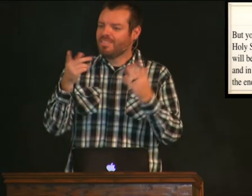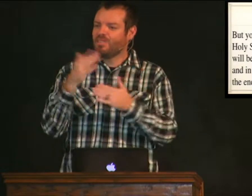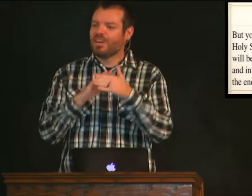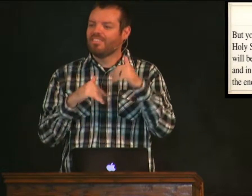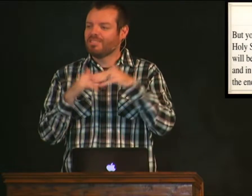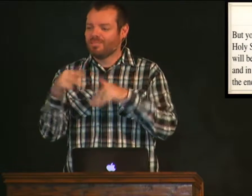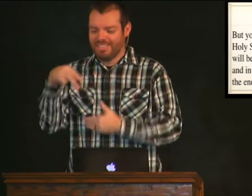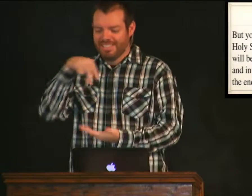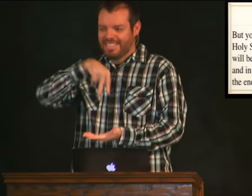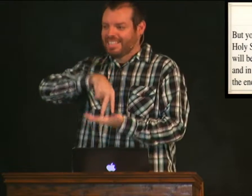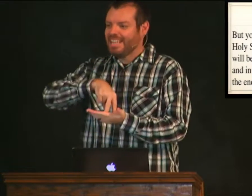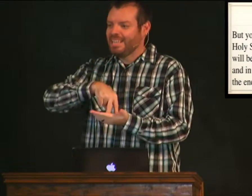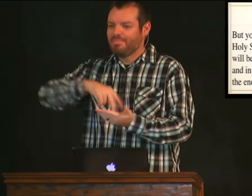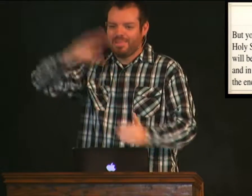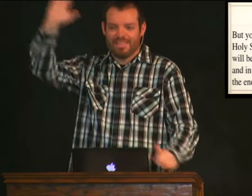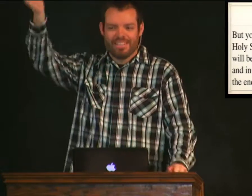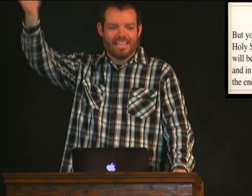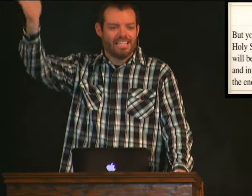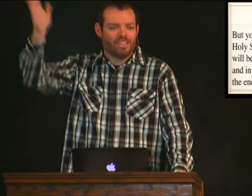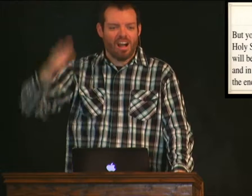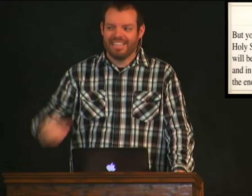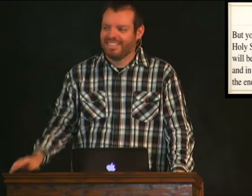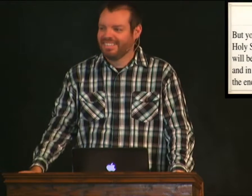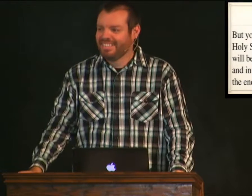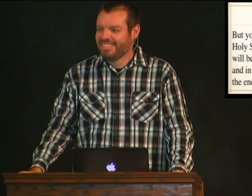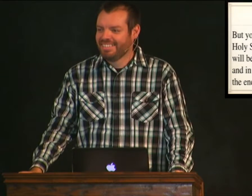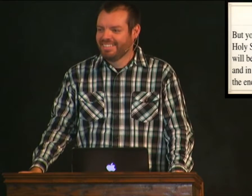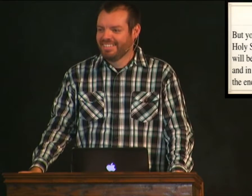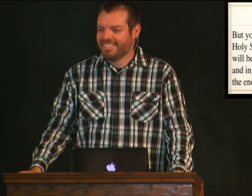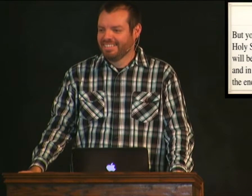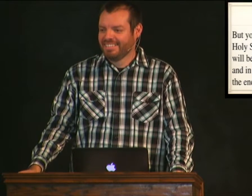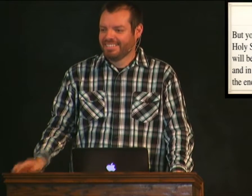How many of you are comfortable standing up here and talking?